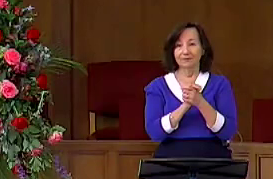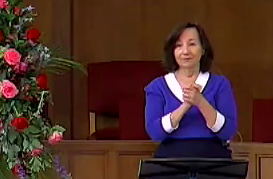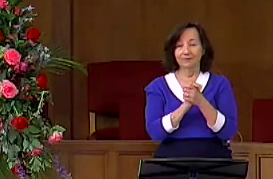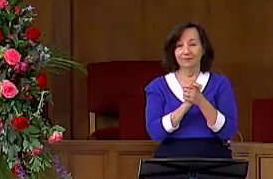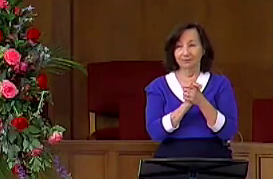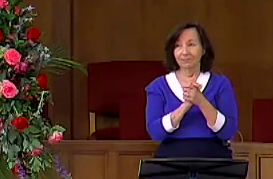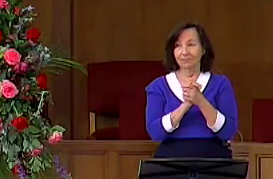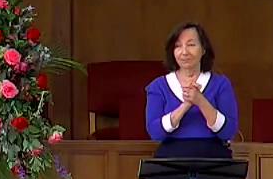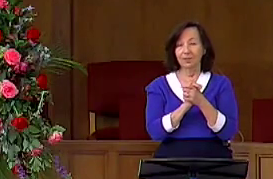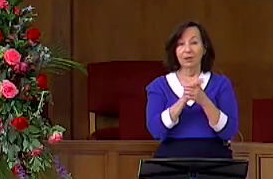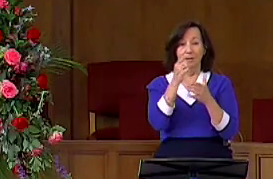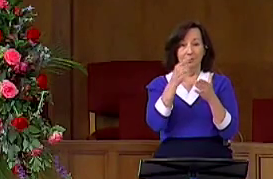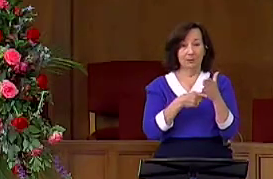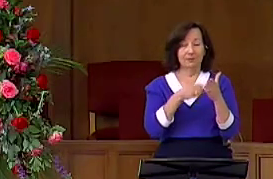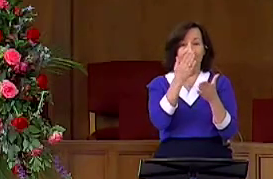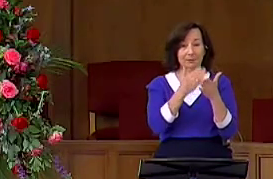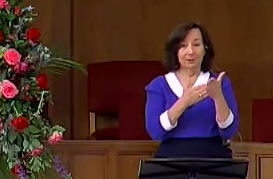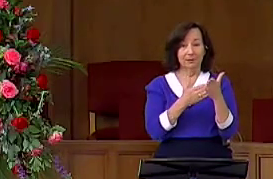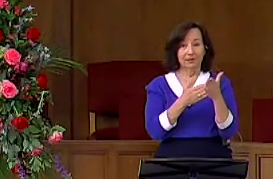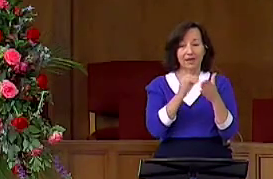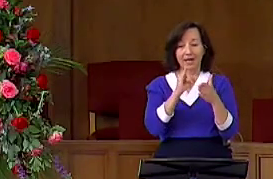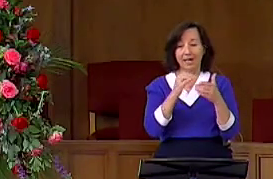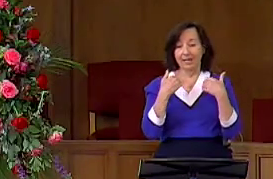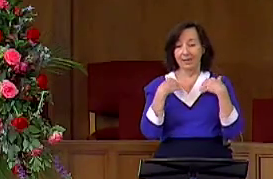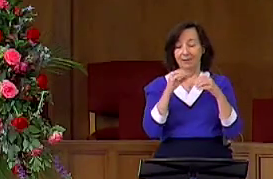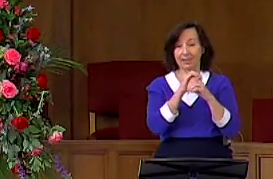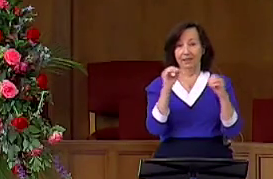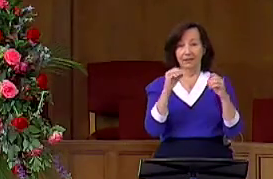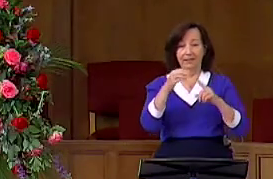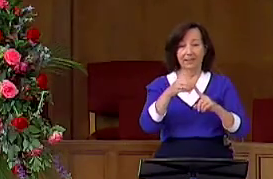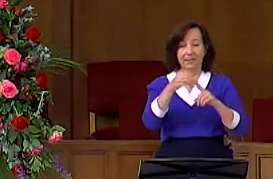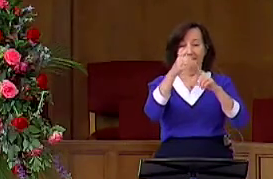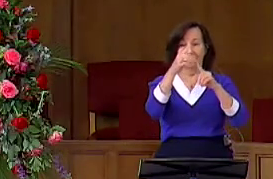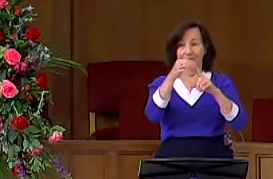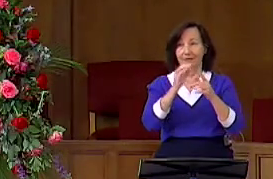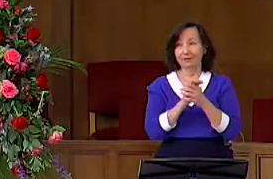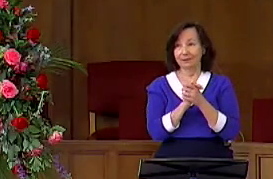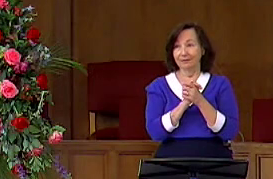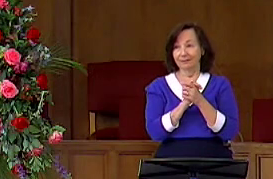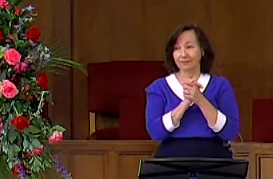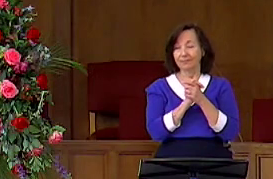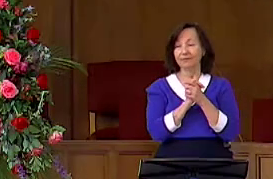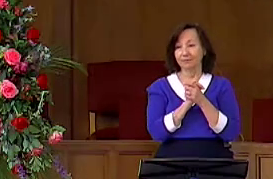that? I have nothing, Pastor, except.